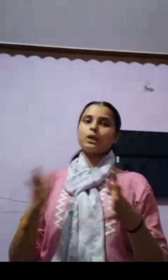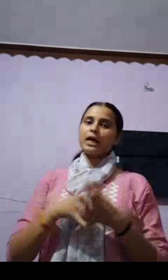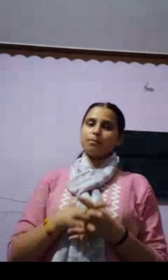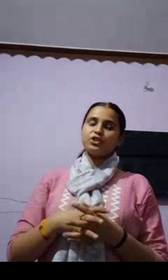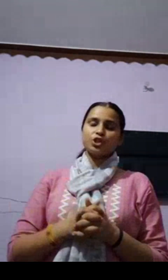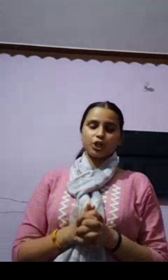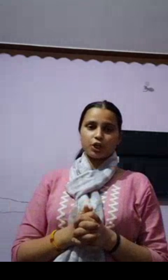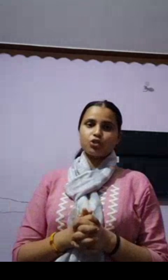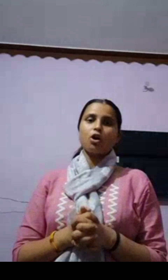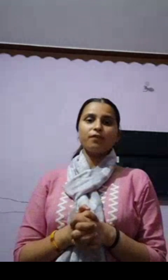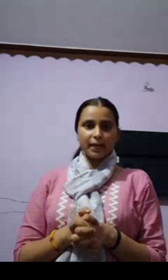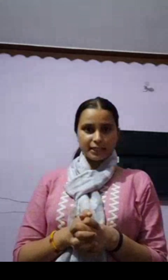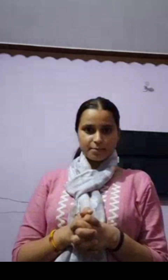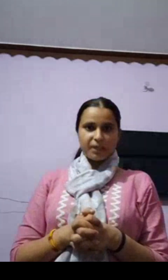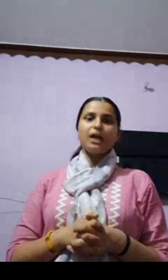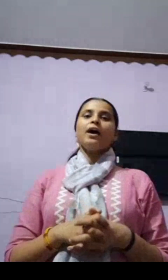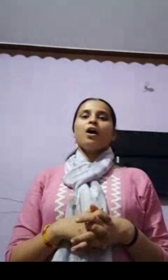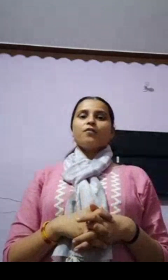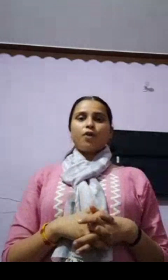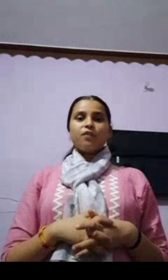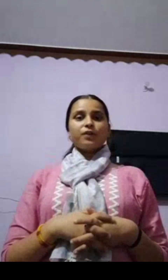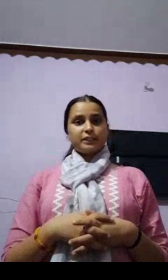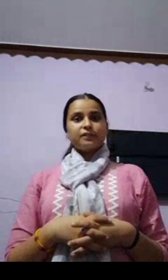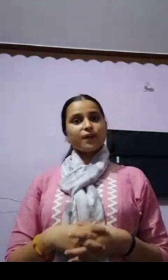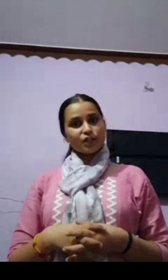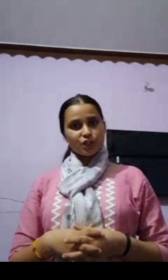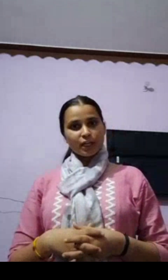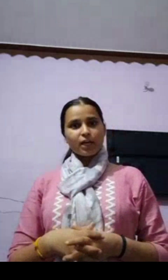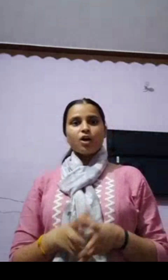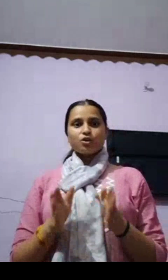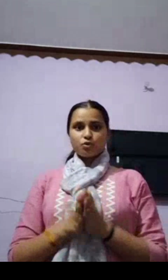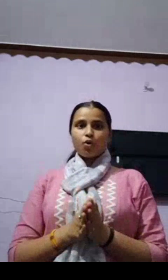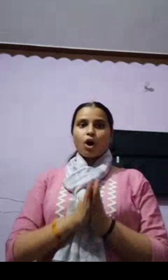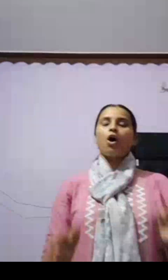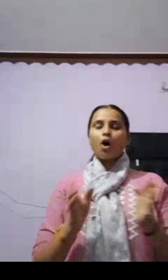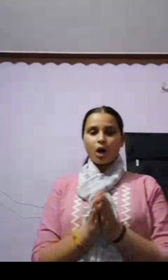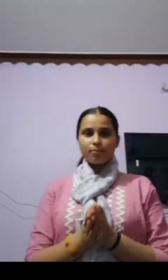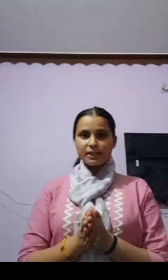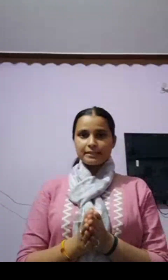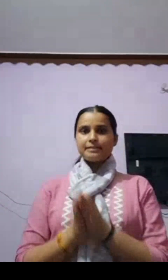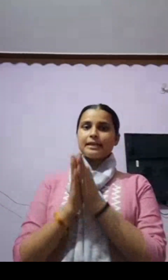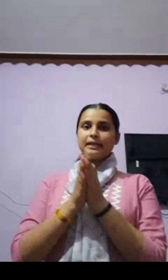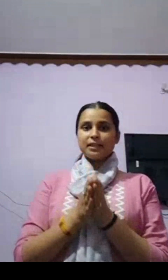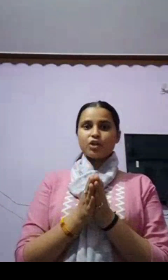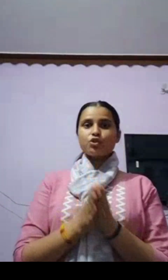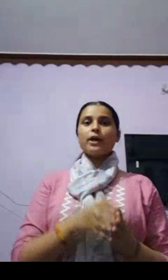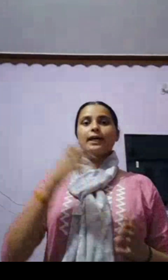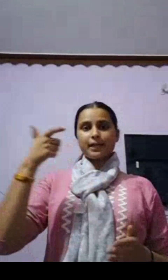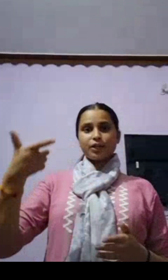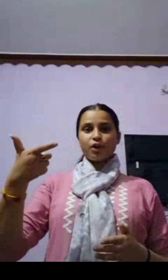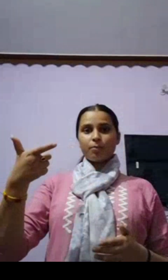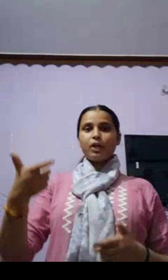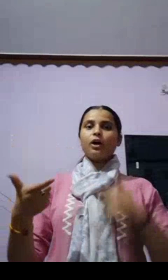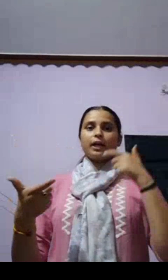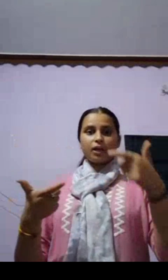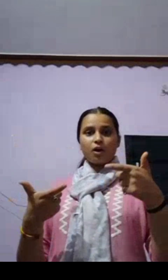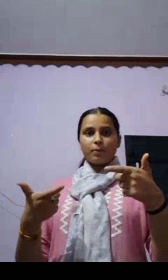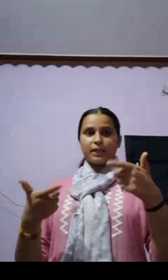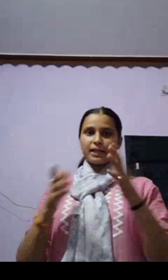help in generation of ATP for further functioning. So, all muscles either showing anaerobic or aerobic